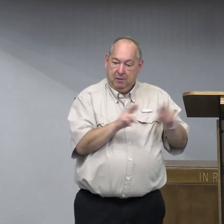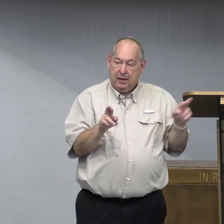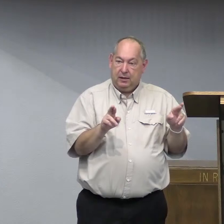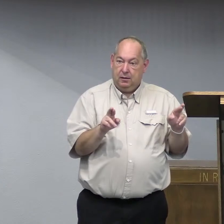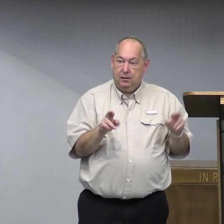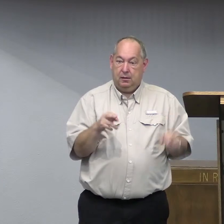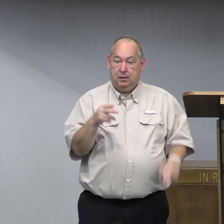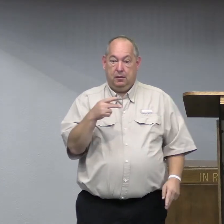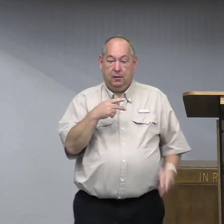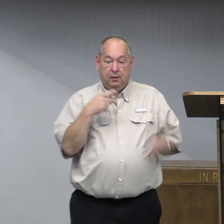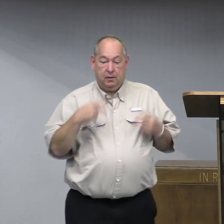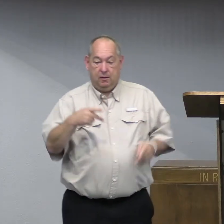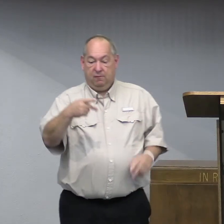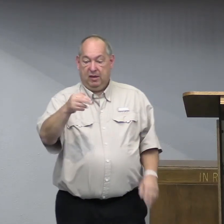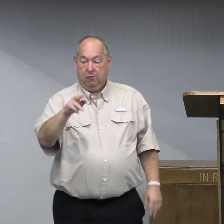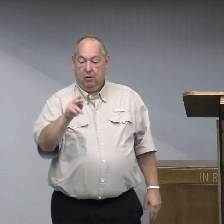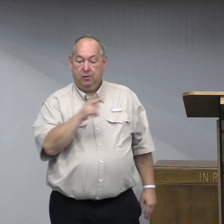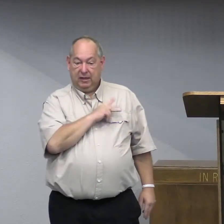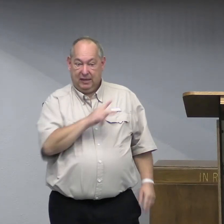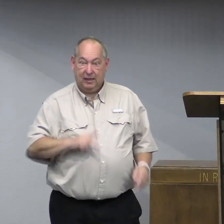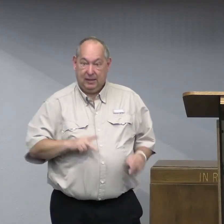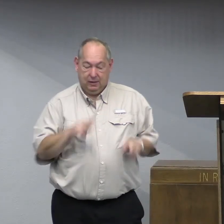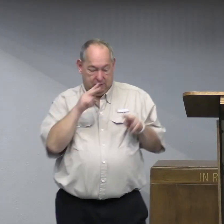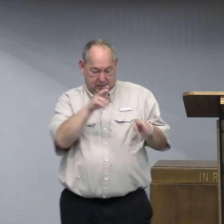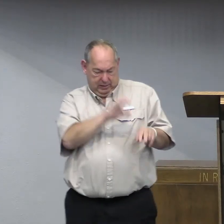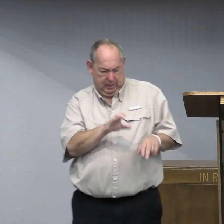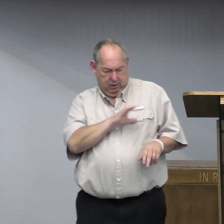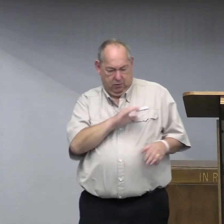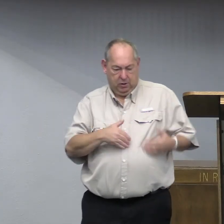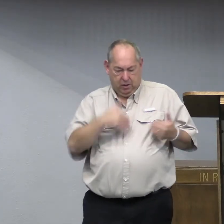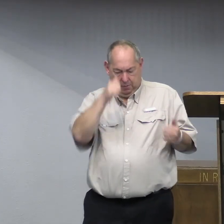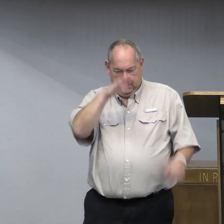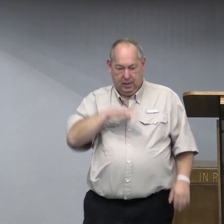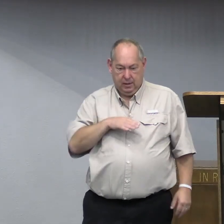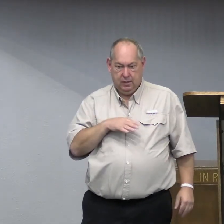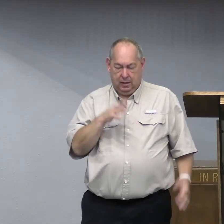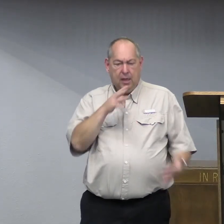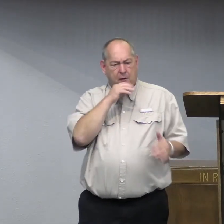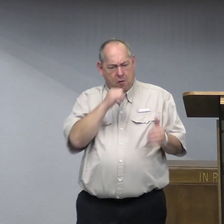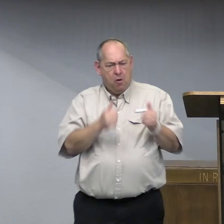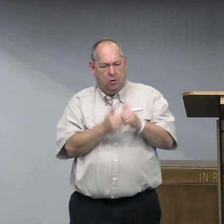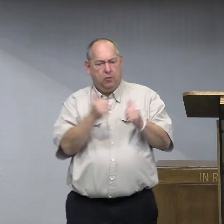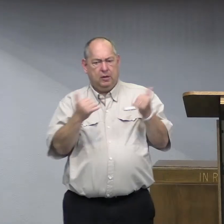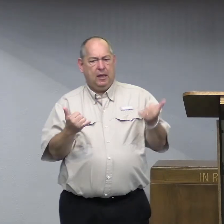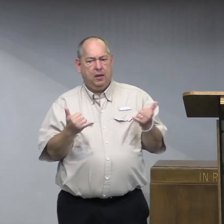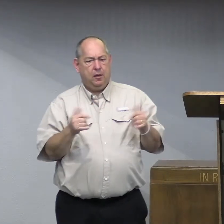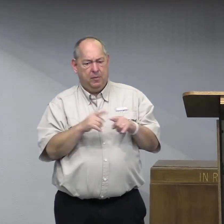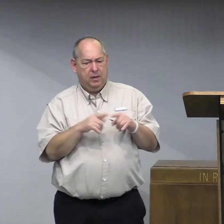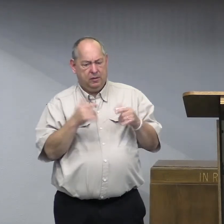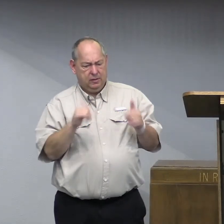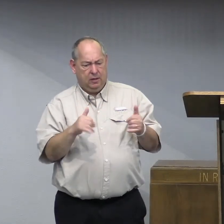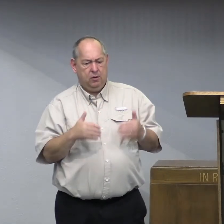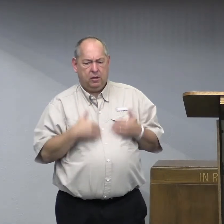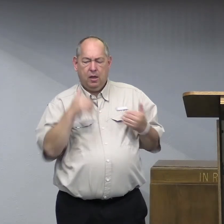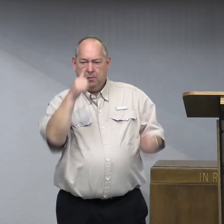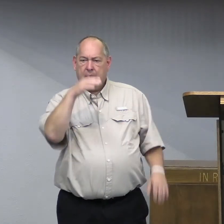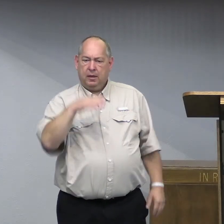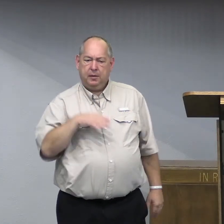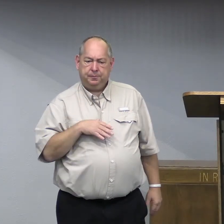Pharaoh, seeing the character of this young man, he's older now, but he's still a young